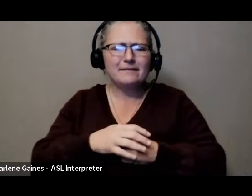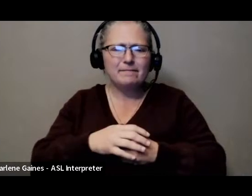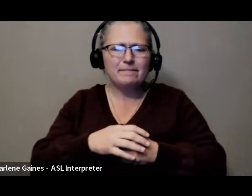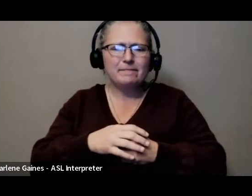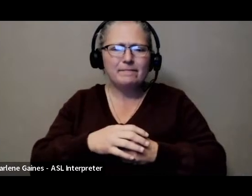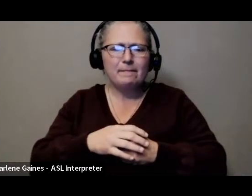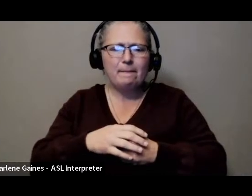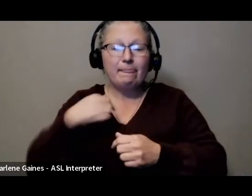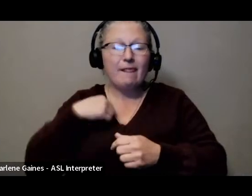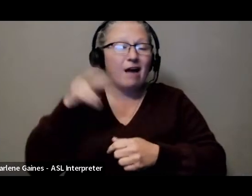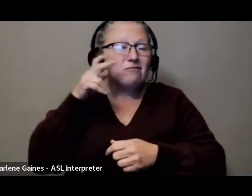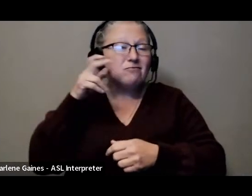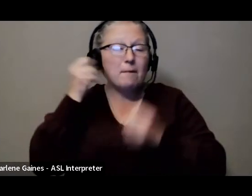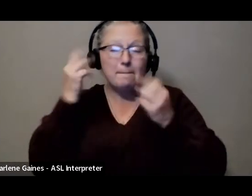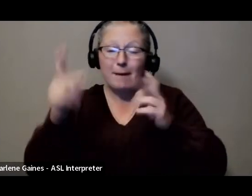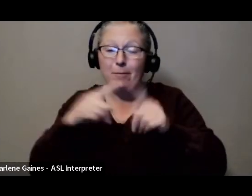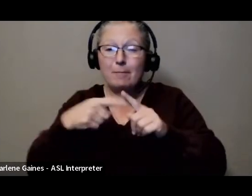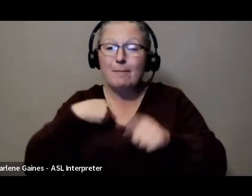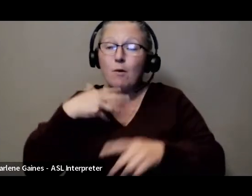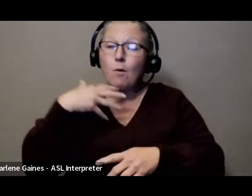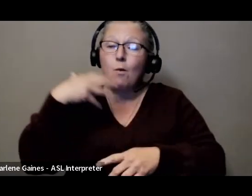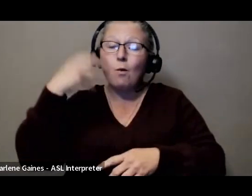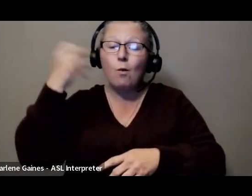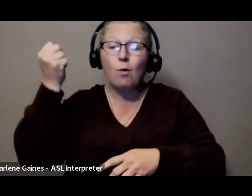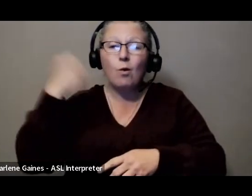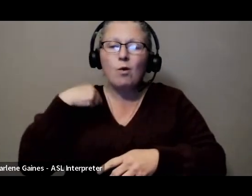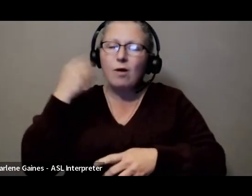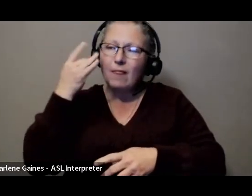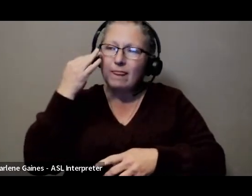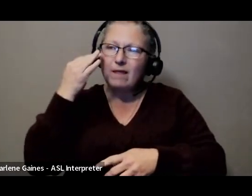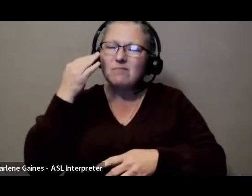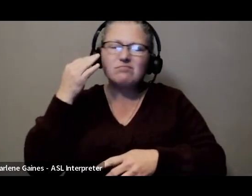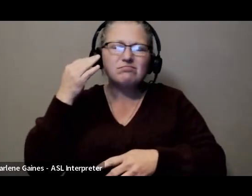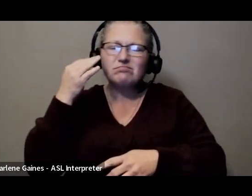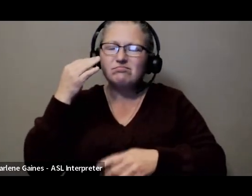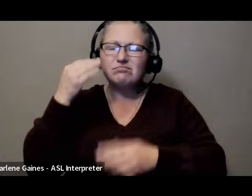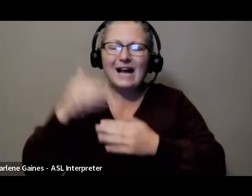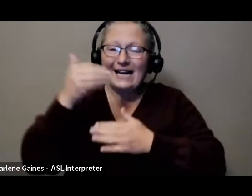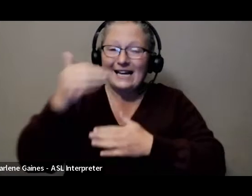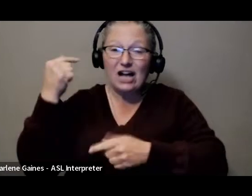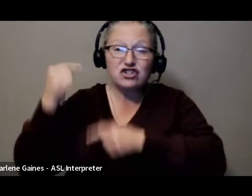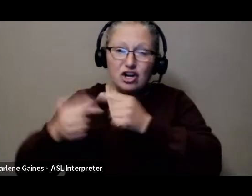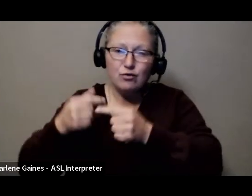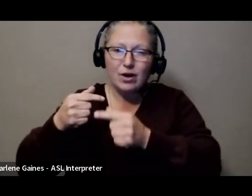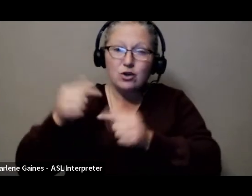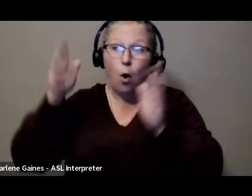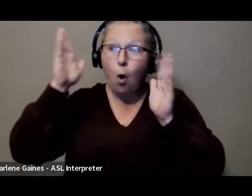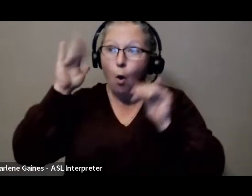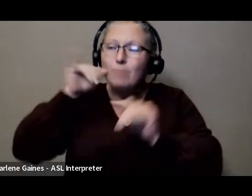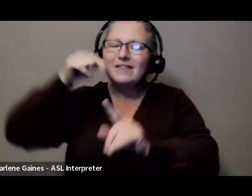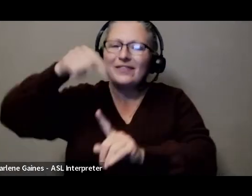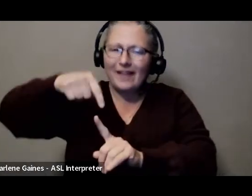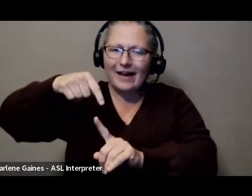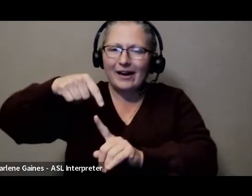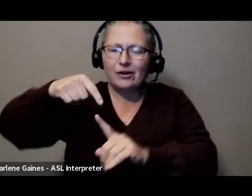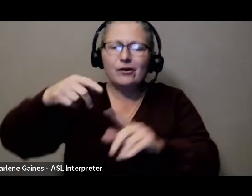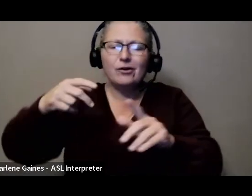it from many other people, but as I get older, I really think the hope is in the next generation. And that's what we keep hearing